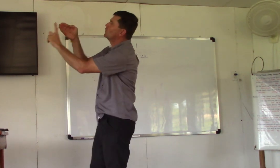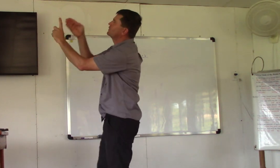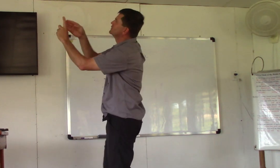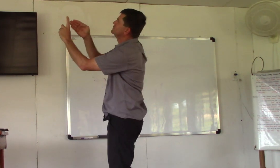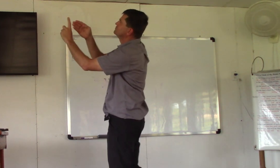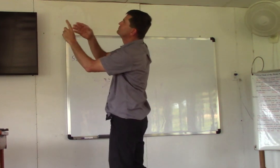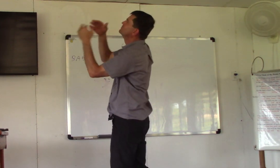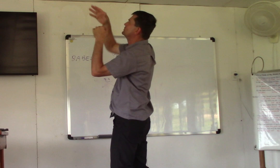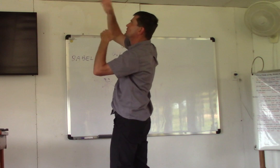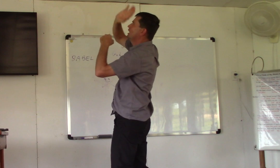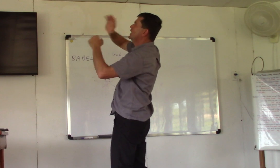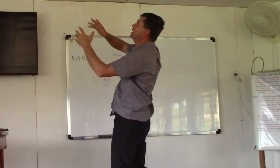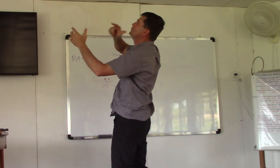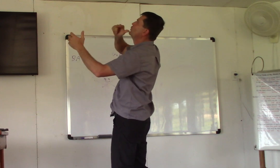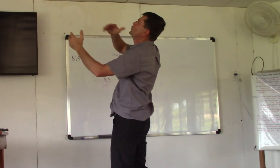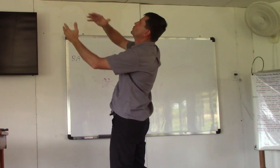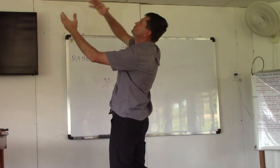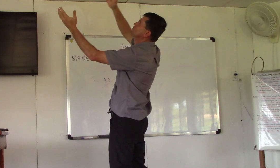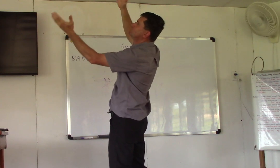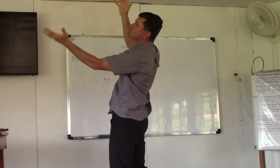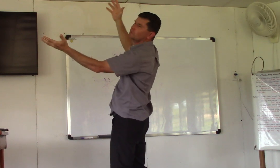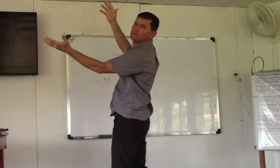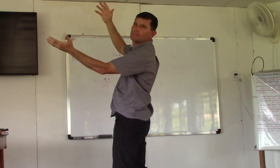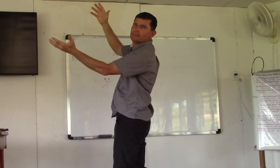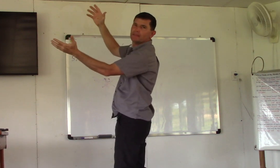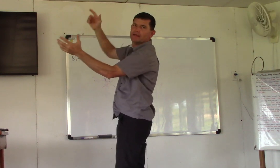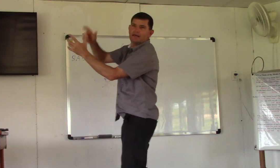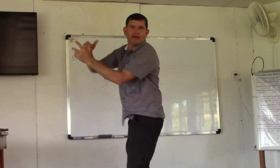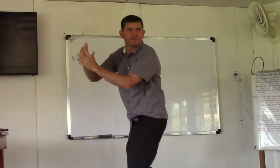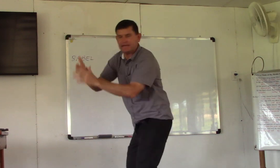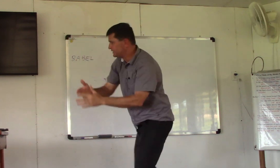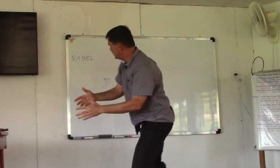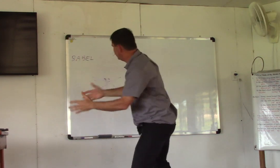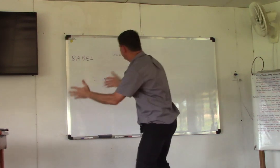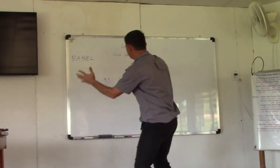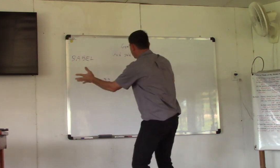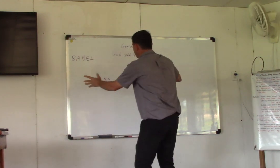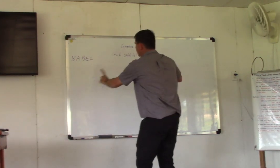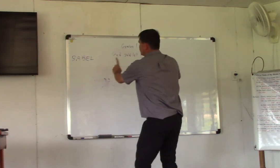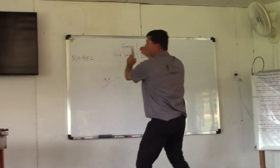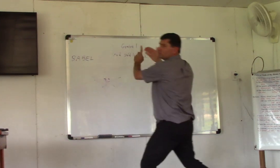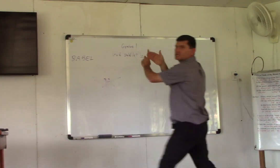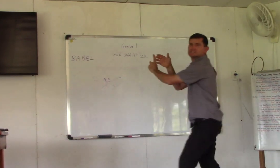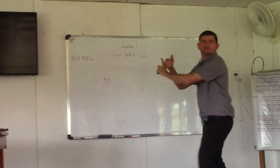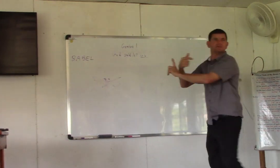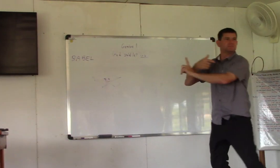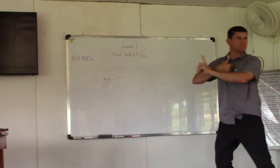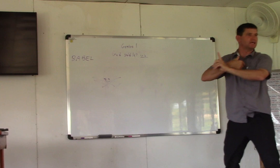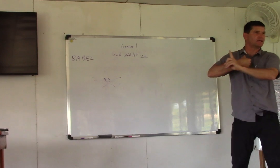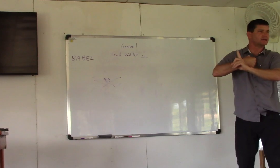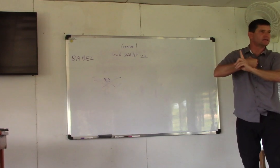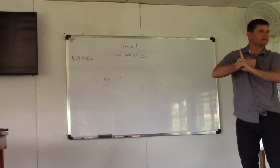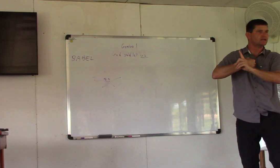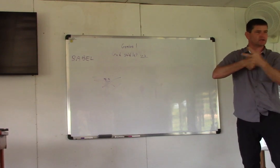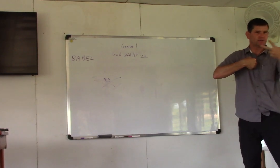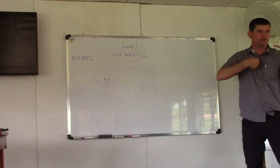Focus, God, who? And then here, focus, me. The third